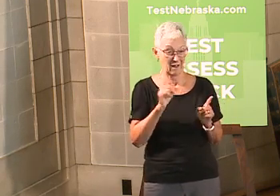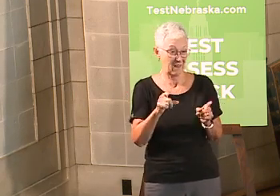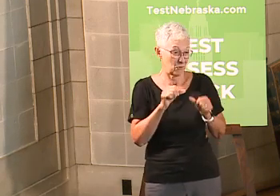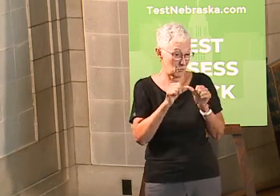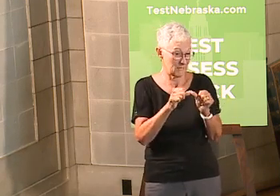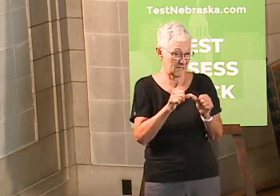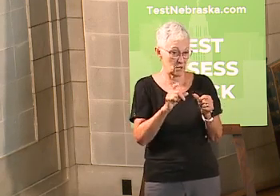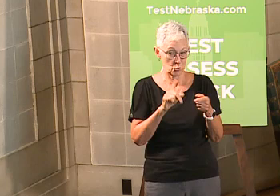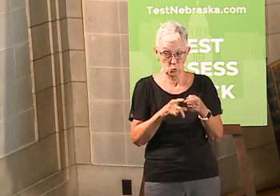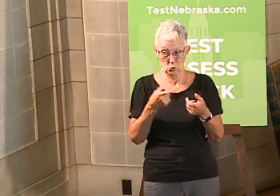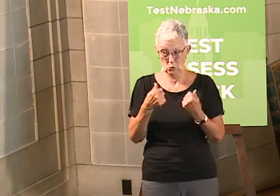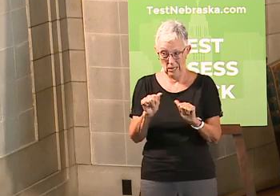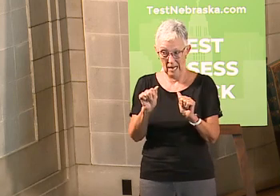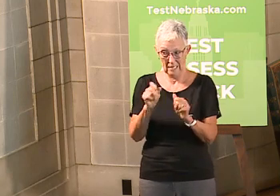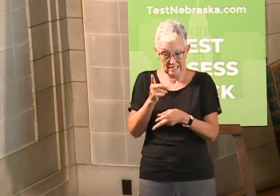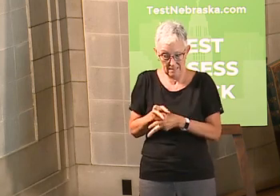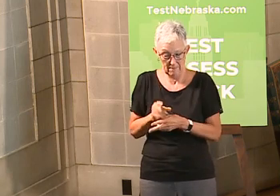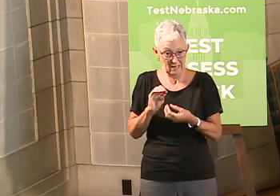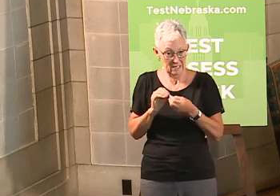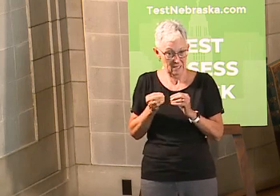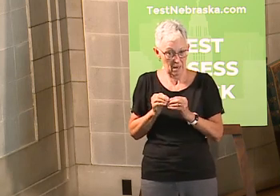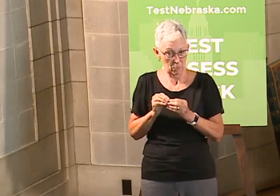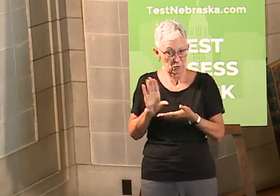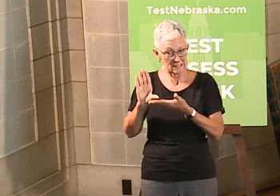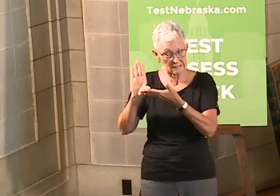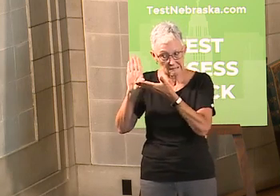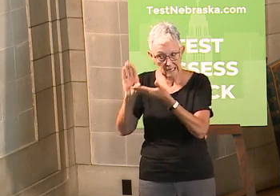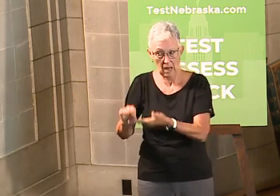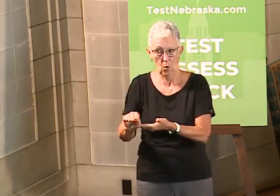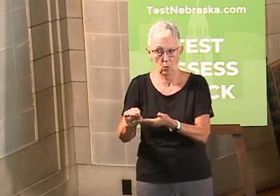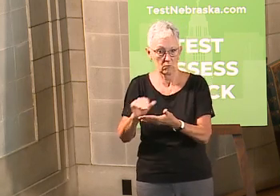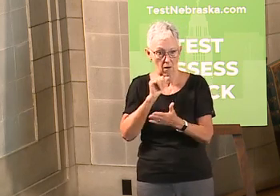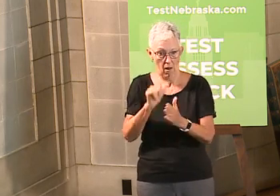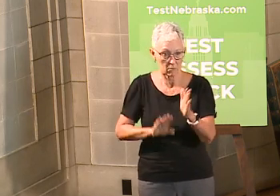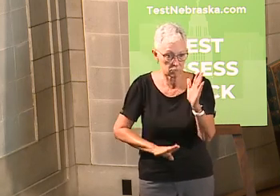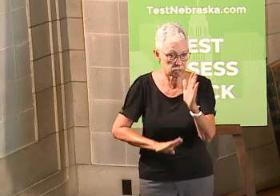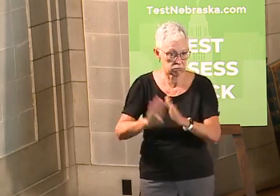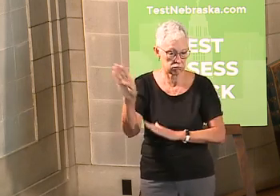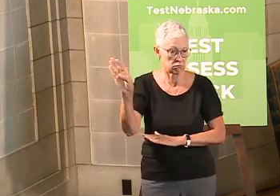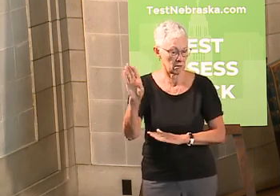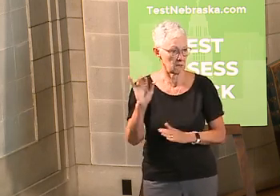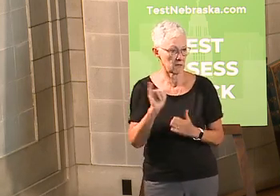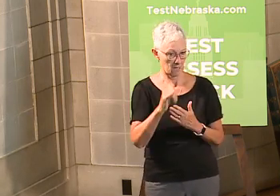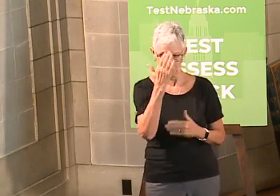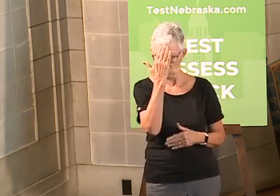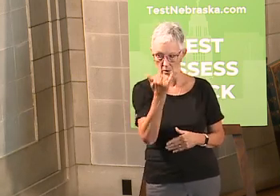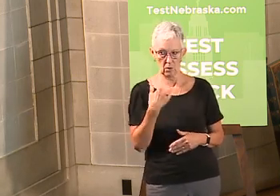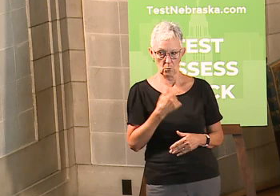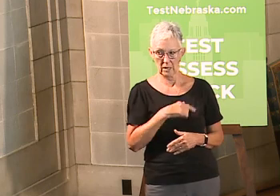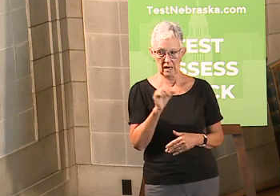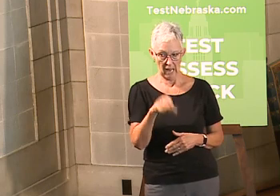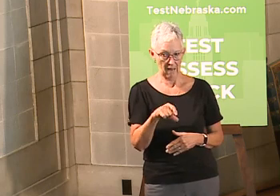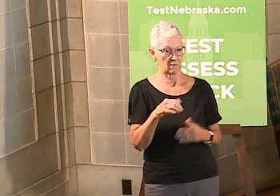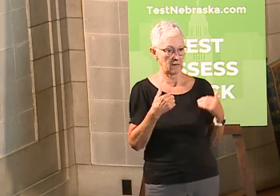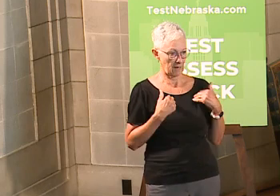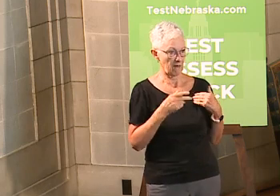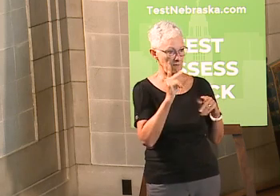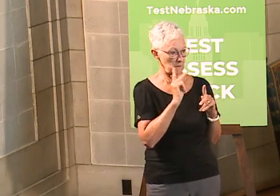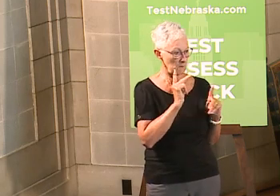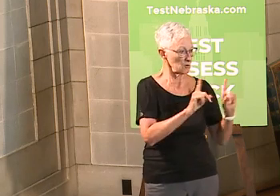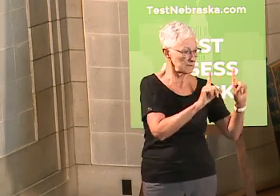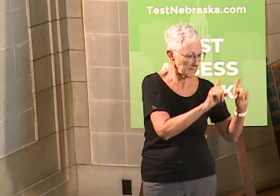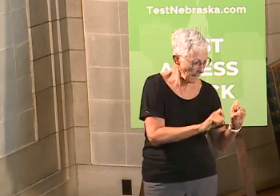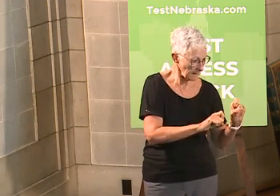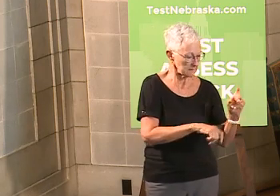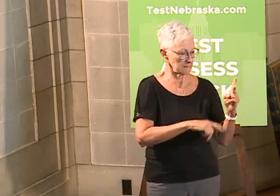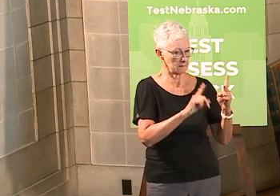leverage all the pillars that we have as part of our plan, the testing, the contact tracing, quarantine space, the personal protective equipment we're providing